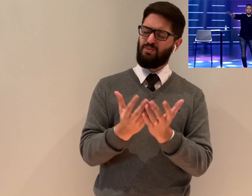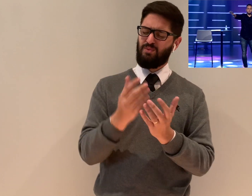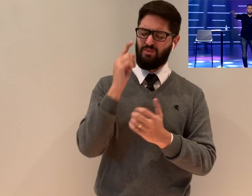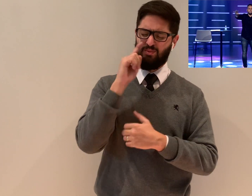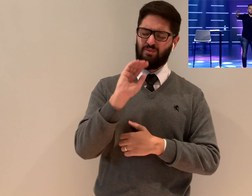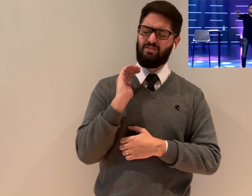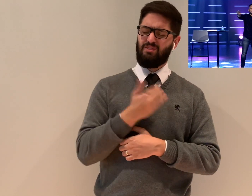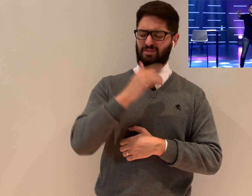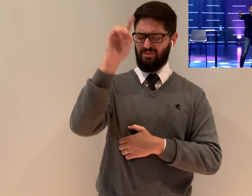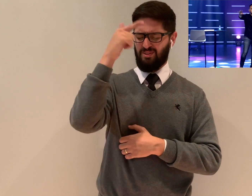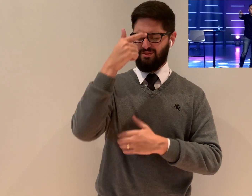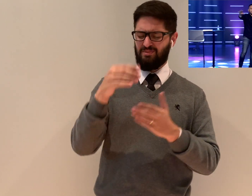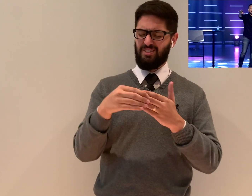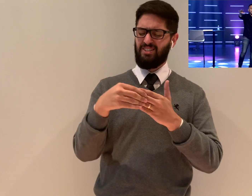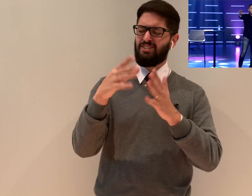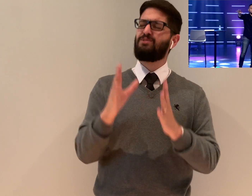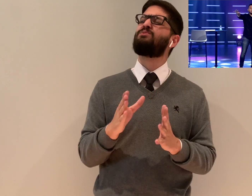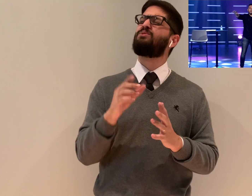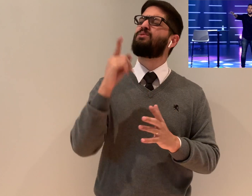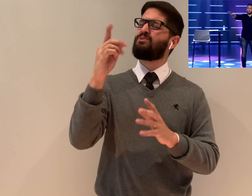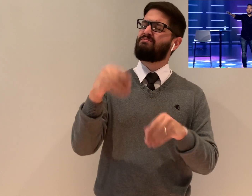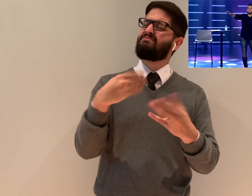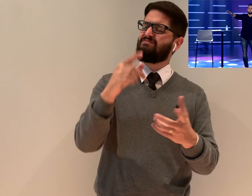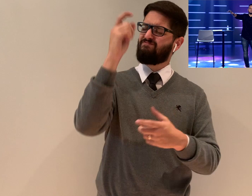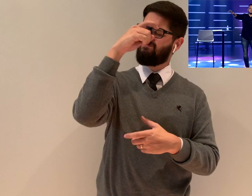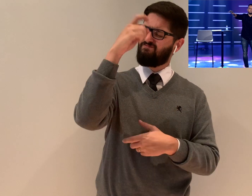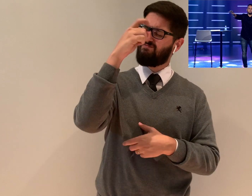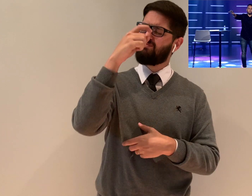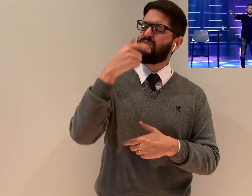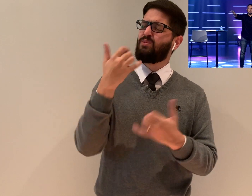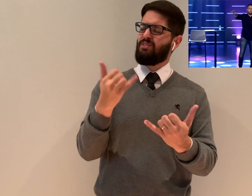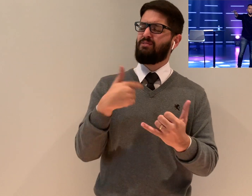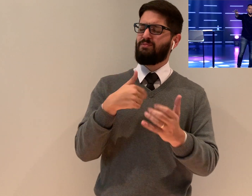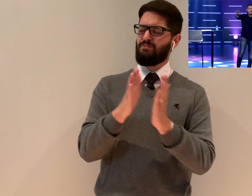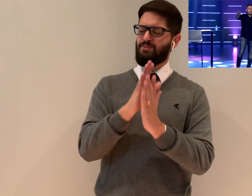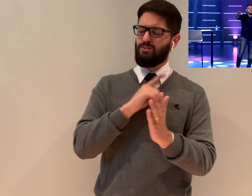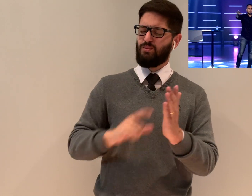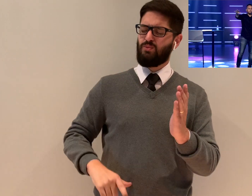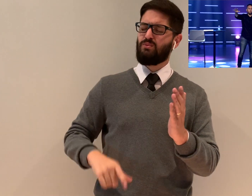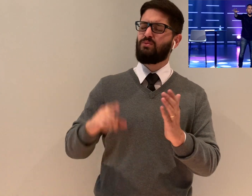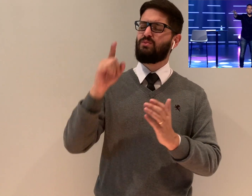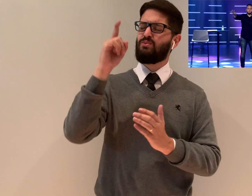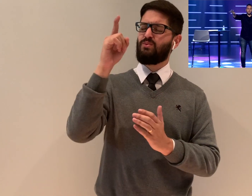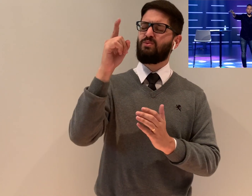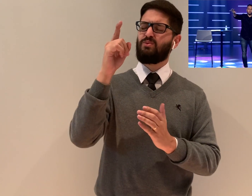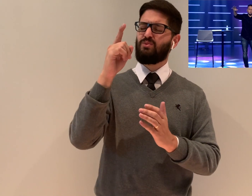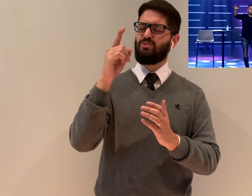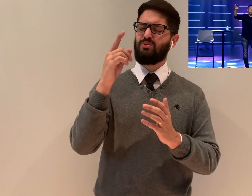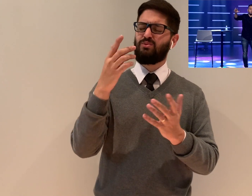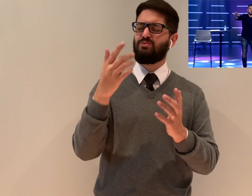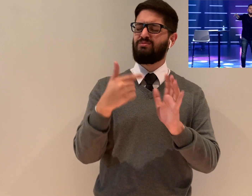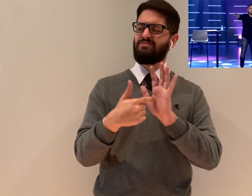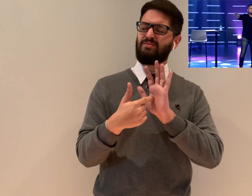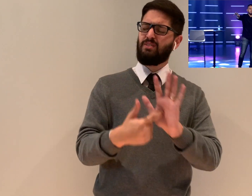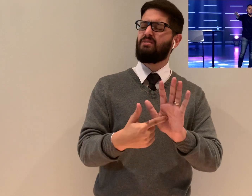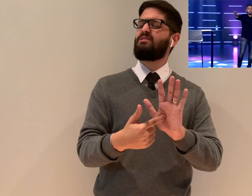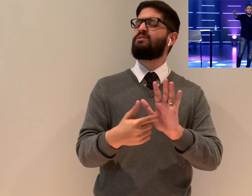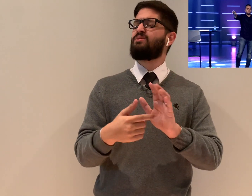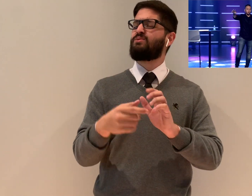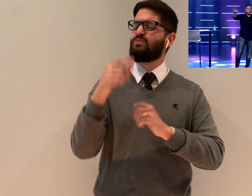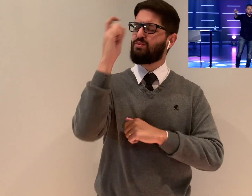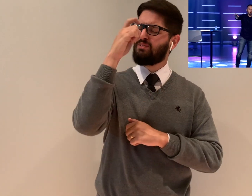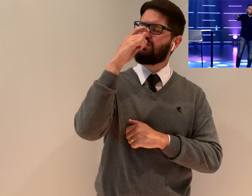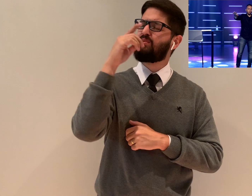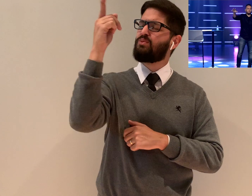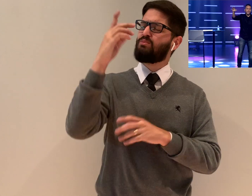May you give them the wisdom. God, right now, I pray, Lord, that through science and through wisdom, God, that you may provide the wisdom